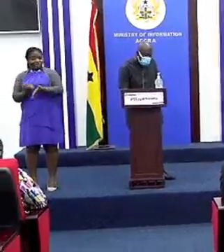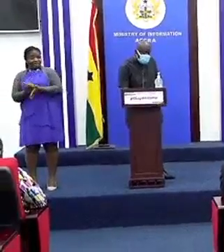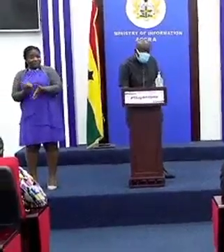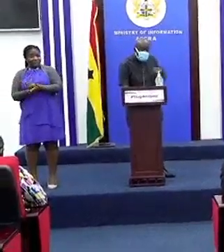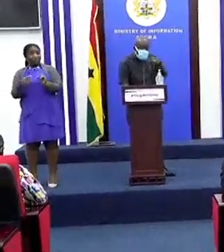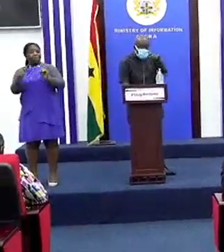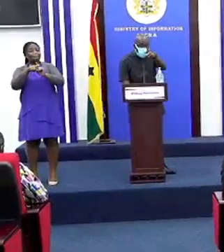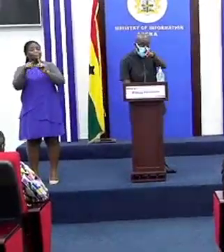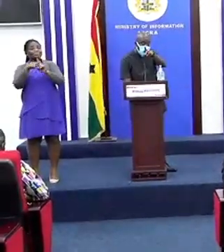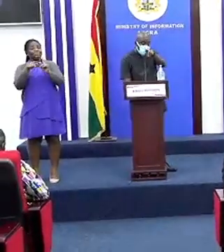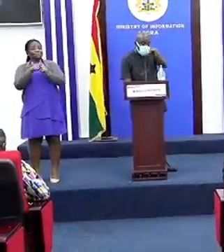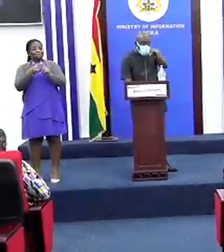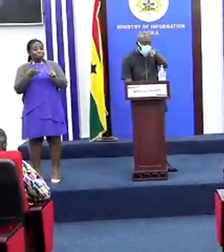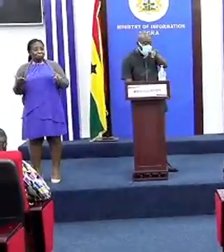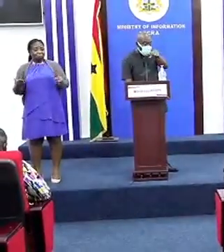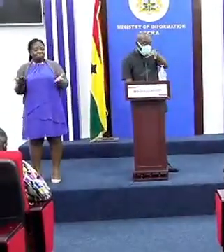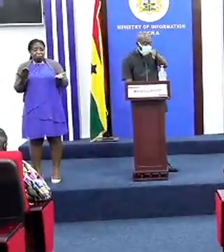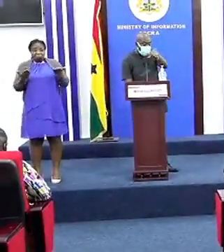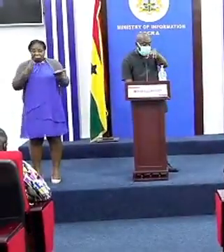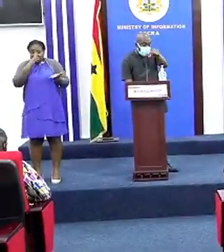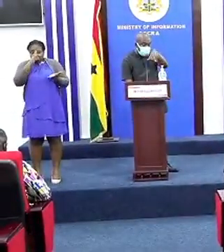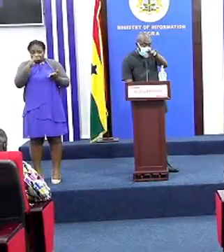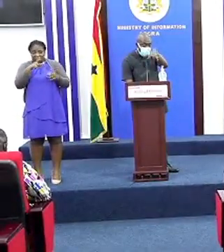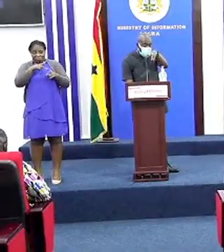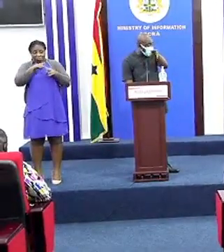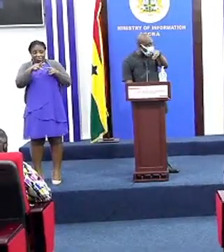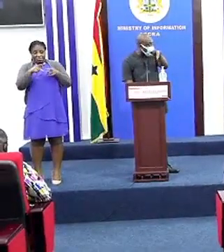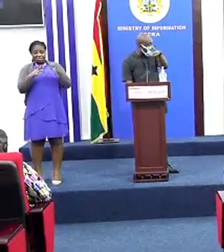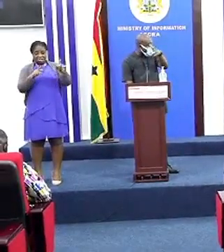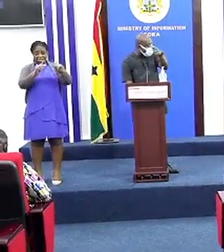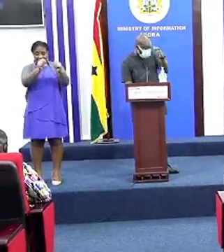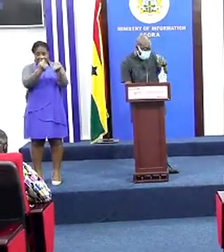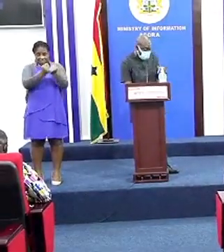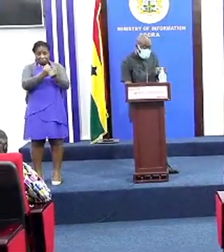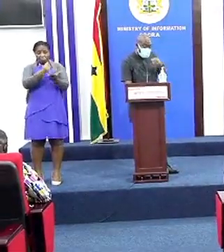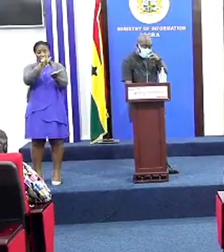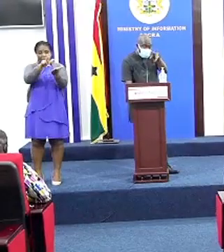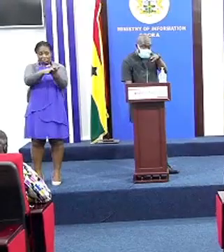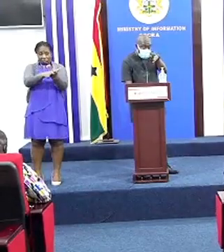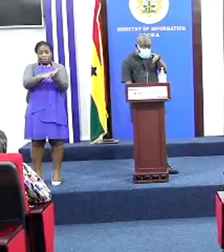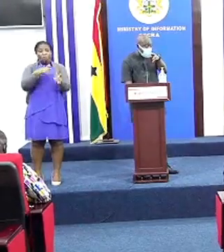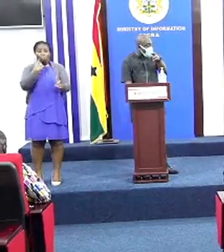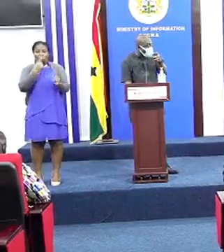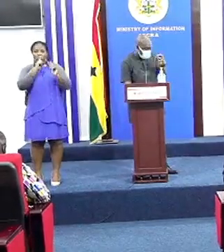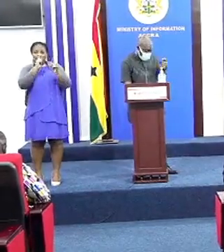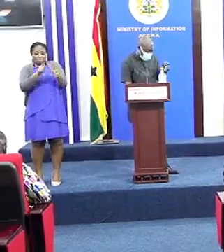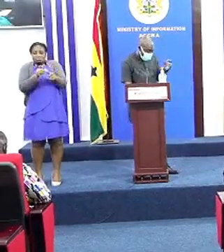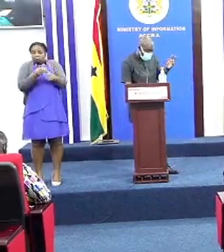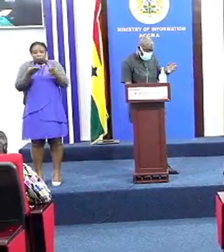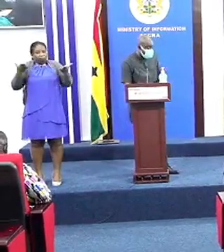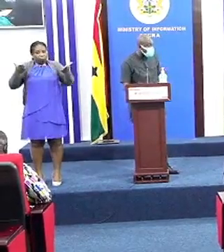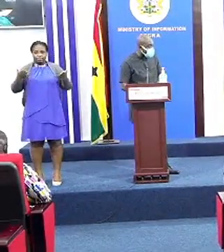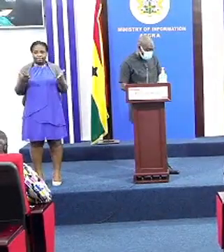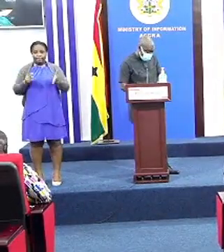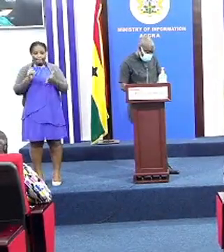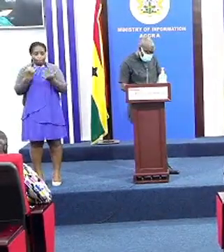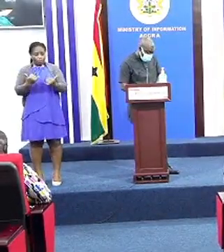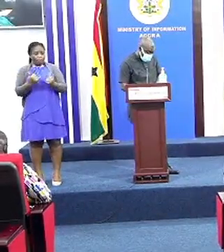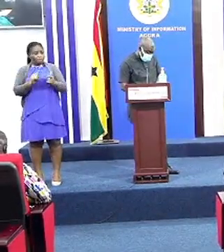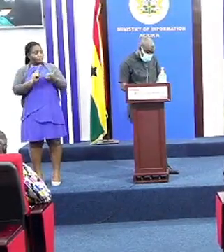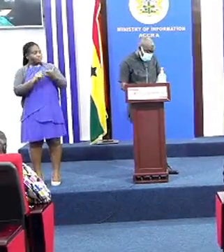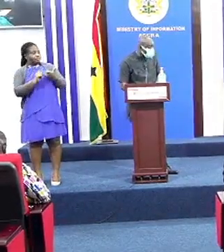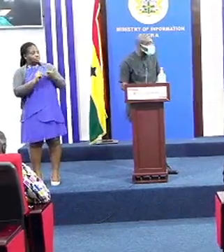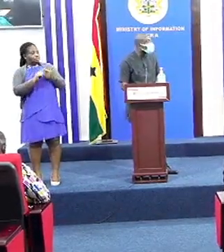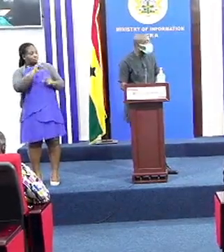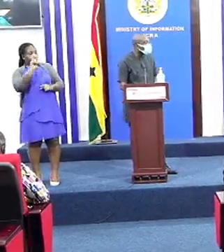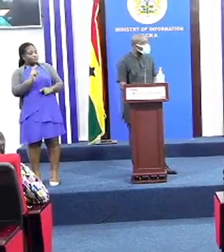rate. Maybe Professor Amfu and the team, you may want to confer and decide who will answer that one for us. Let me go to the next set of